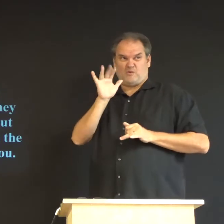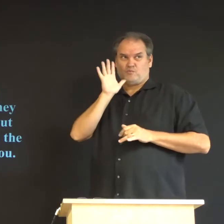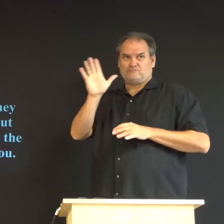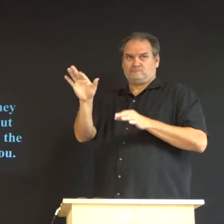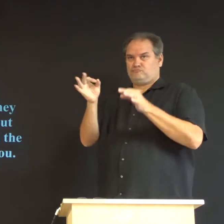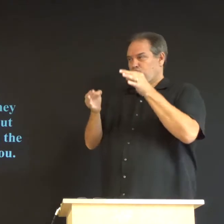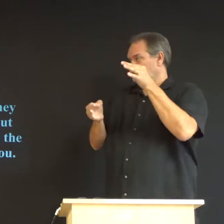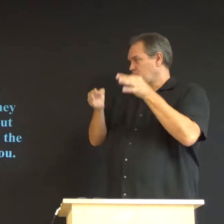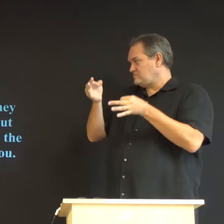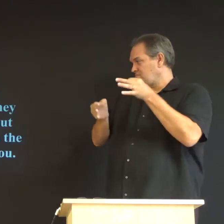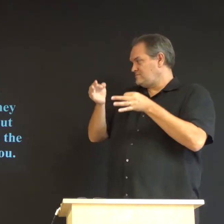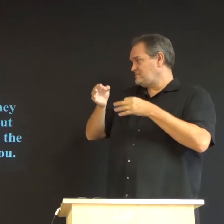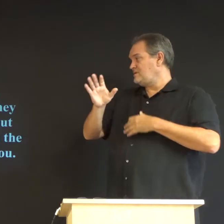their judges.